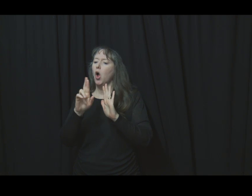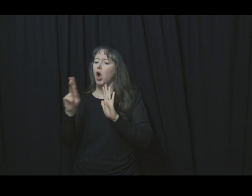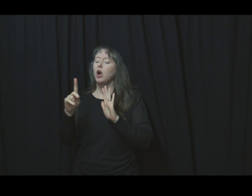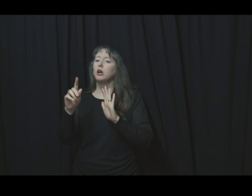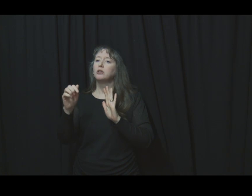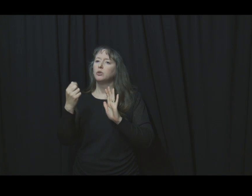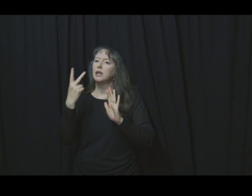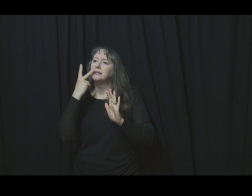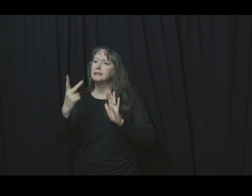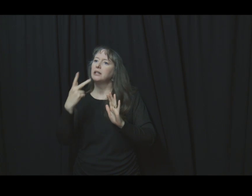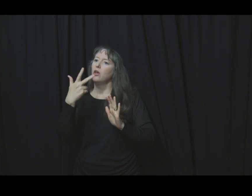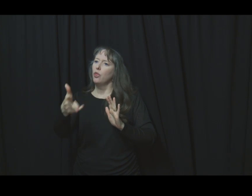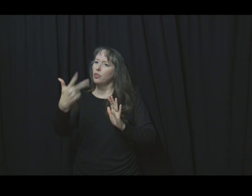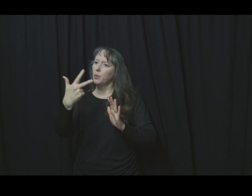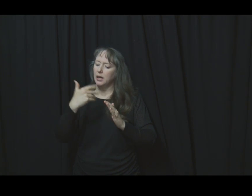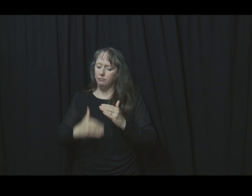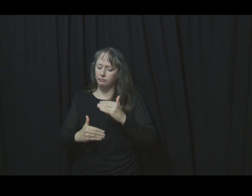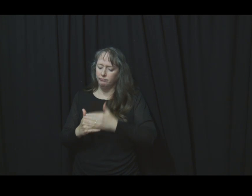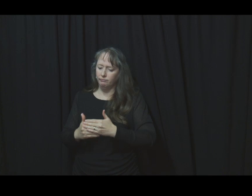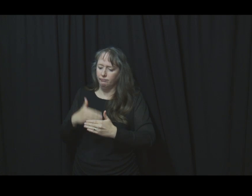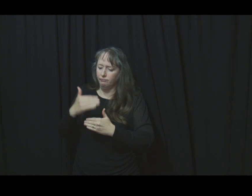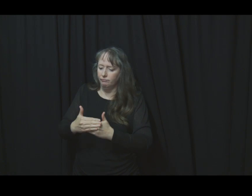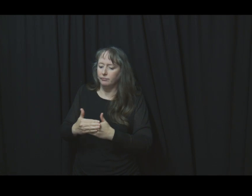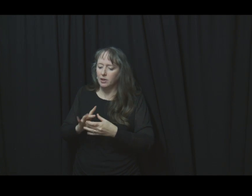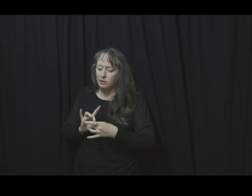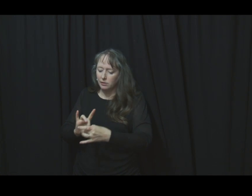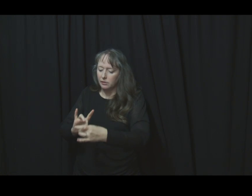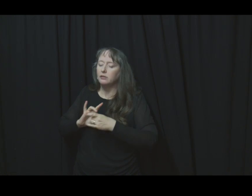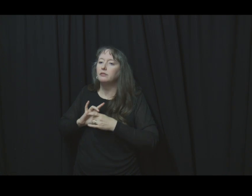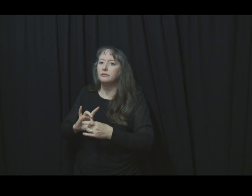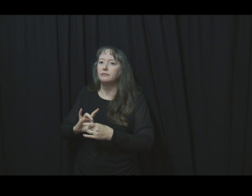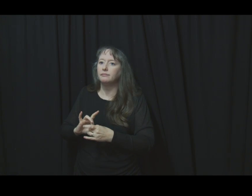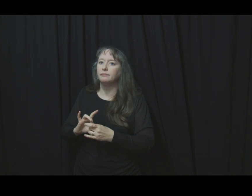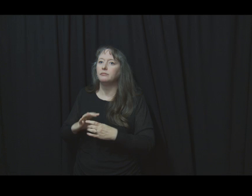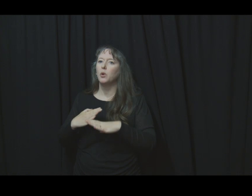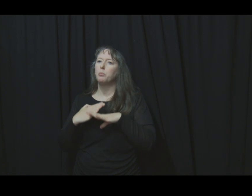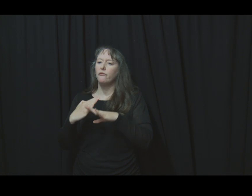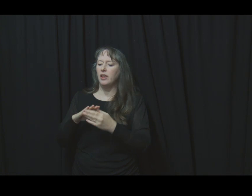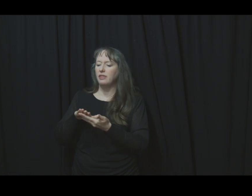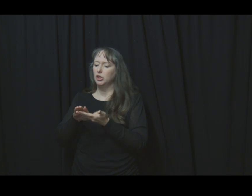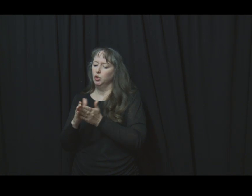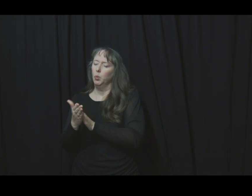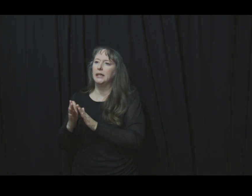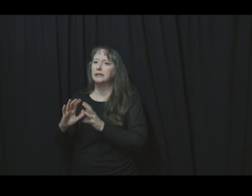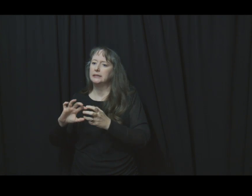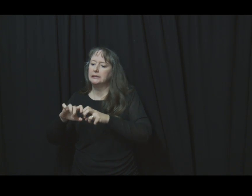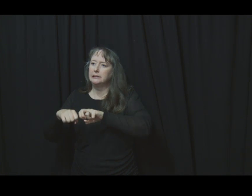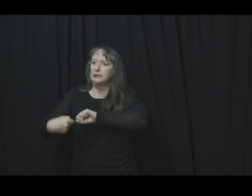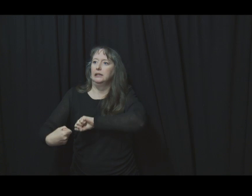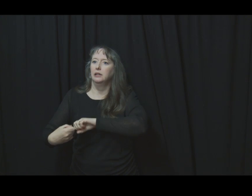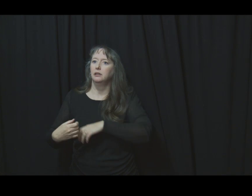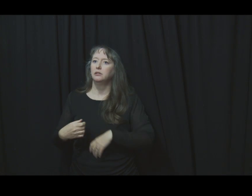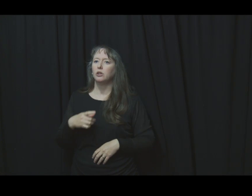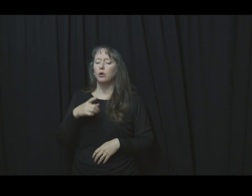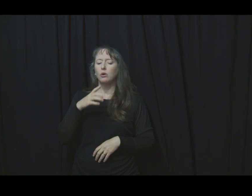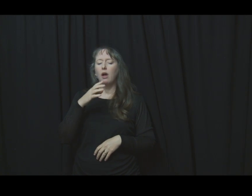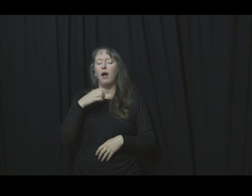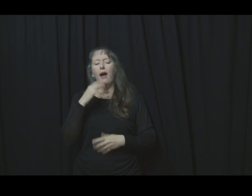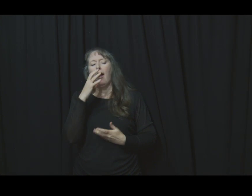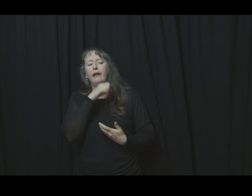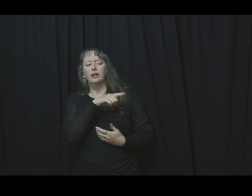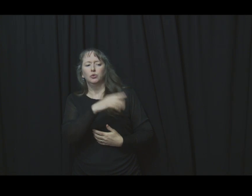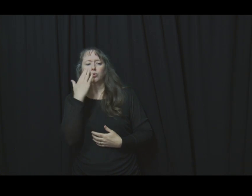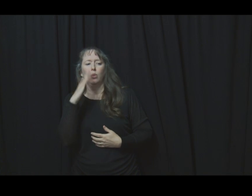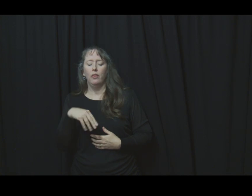that. And one last thing concerning the speed of light, and that is, I'm sure you're aware of the horizon problem, and that is from a Big Bang